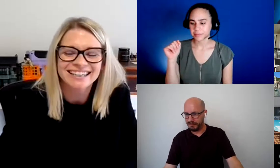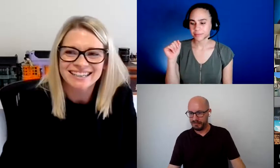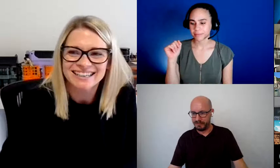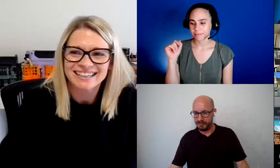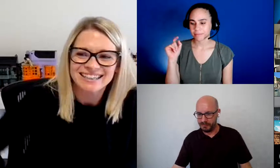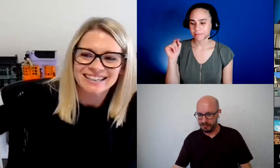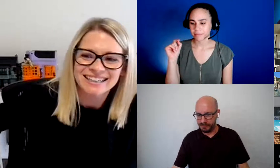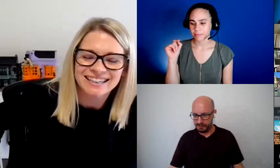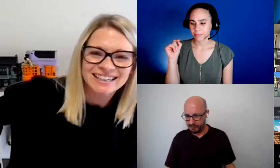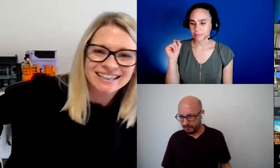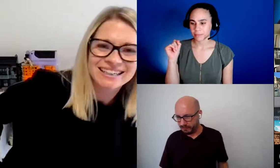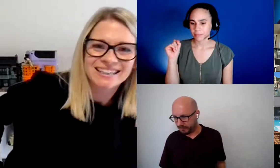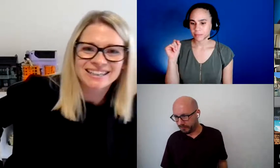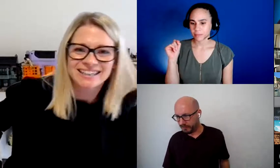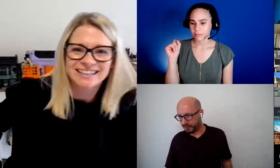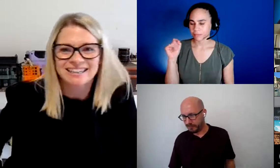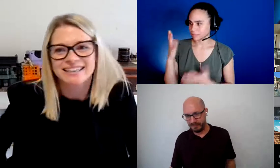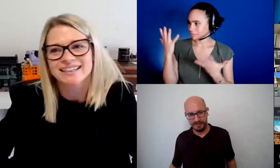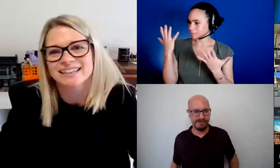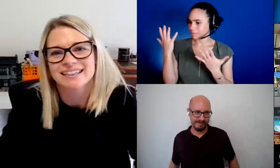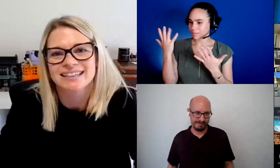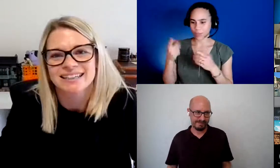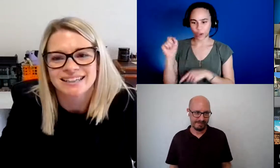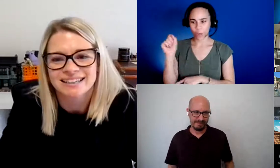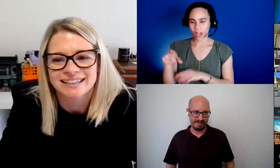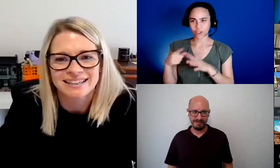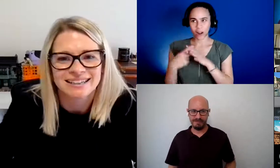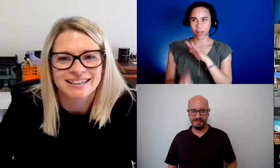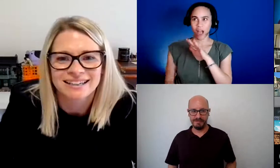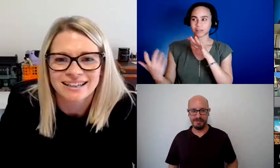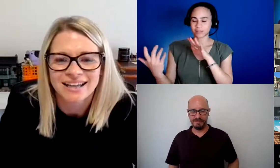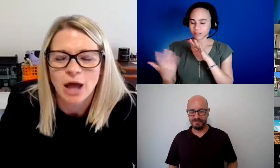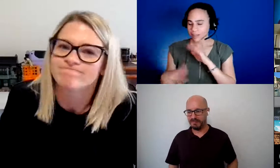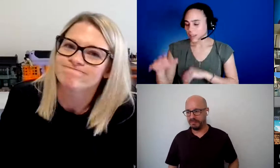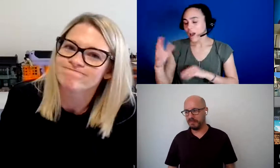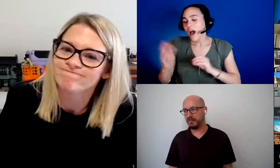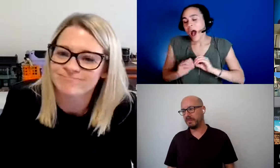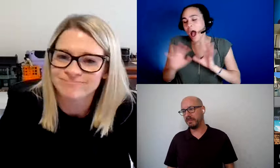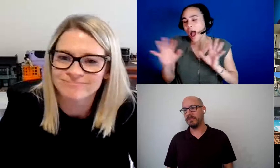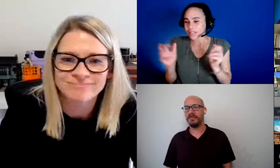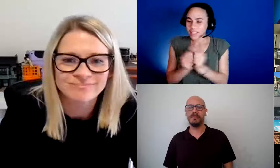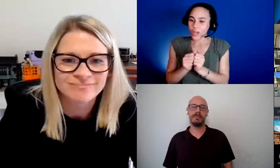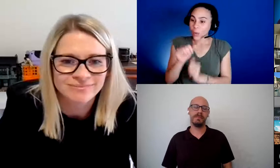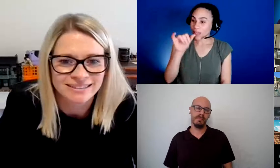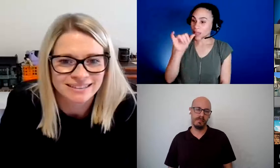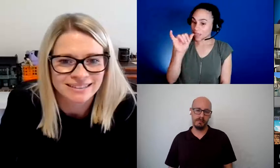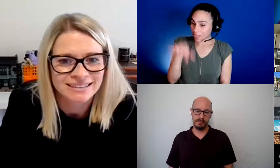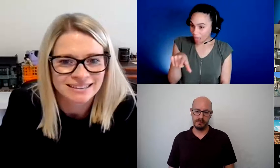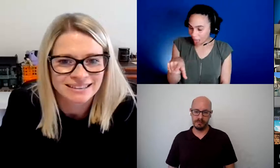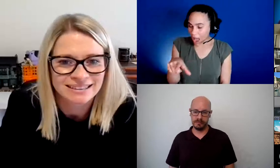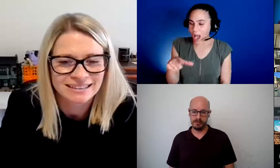I lost the question. So, obviously, with that, you know, we should never stop learning